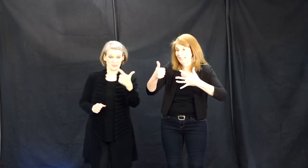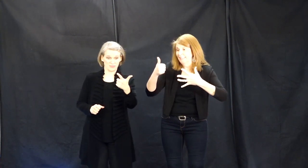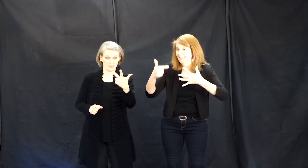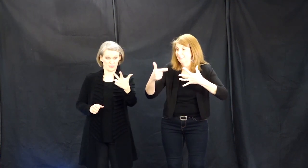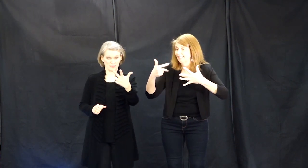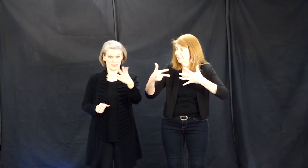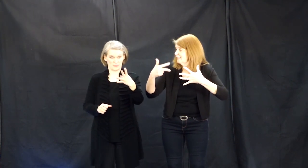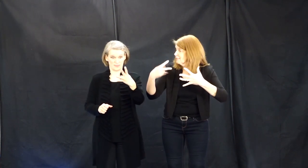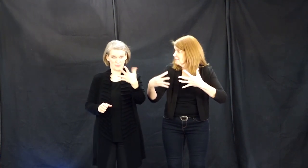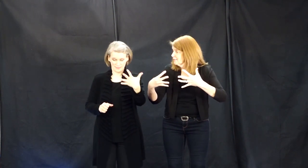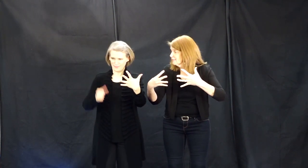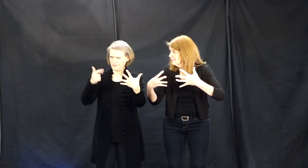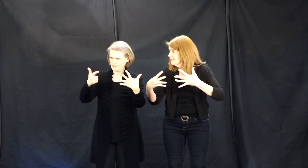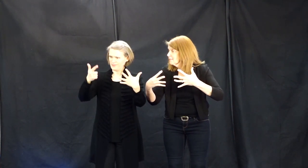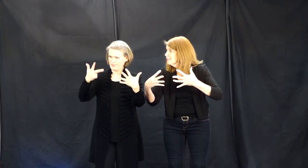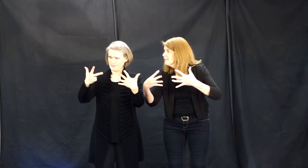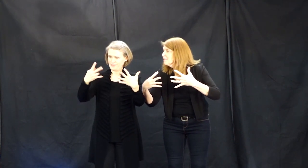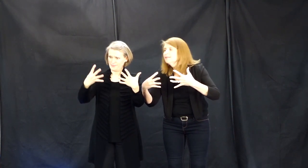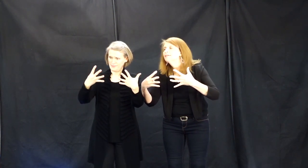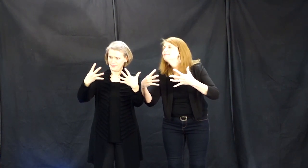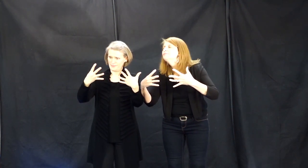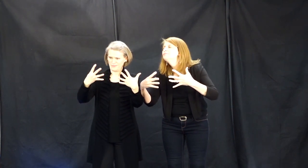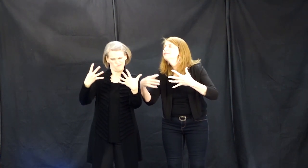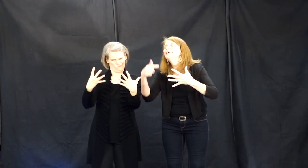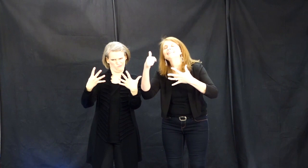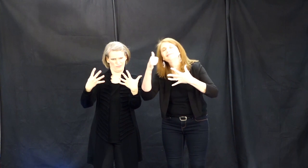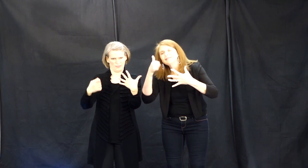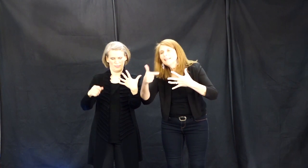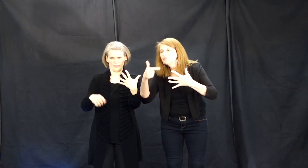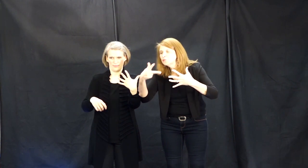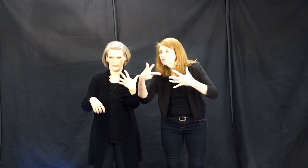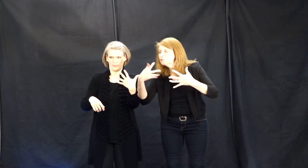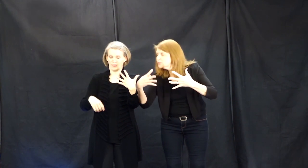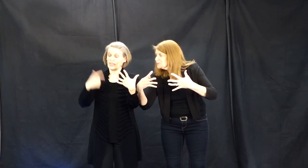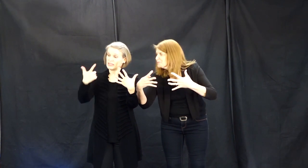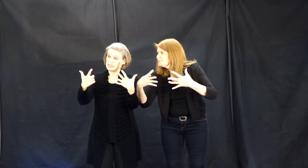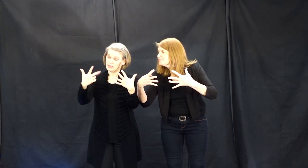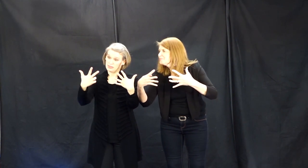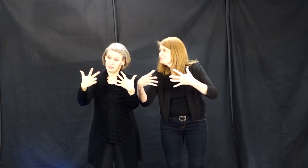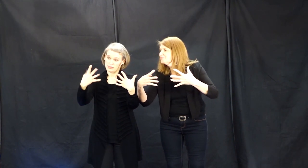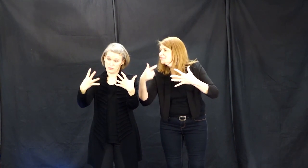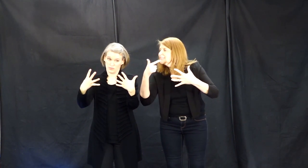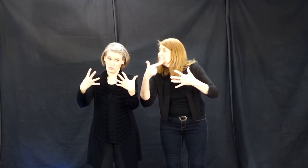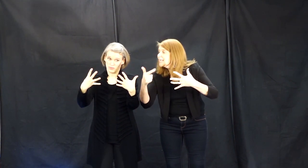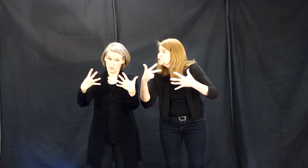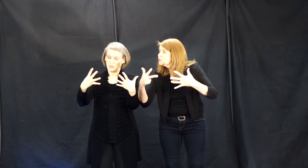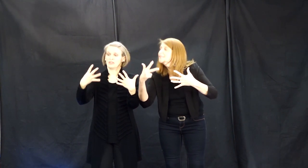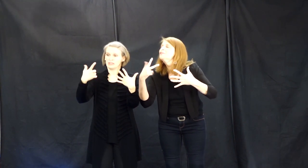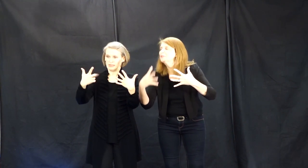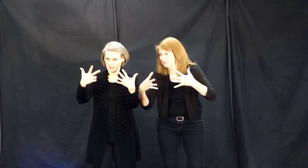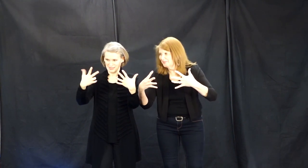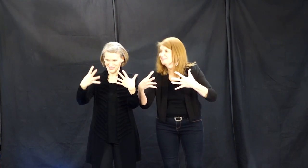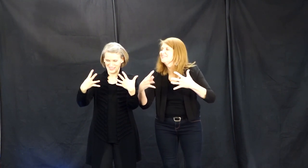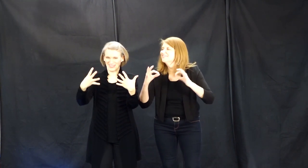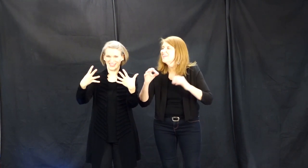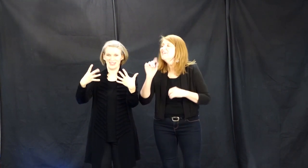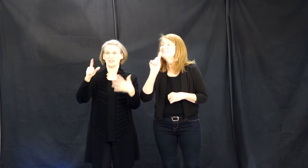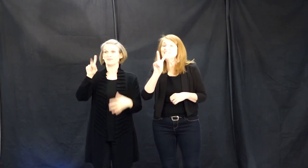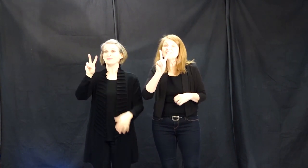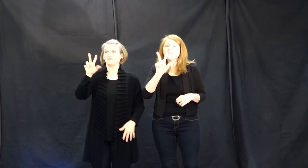6, 7, 8, 9. 6, 7, 8, 9. 7, 8, 9. 7, 8, 9. 7, 8, 9. 1, 2,